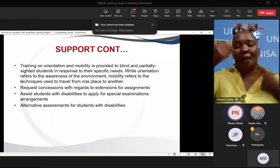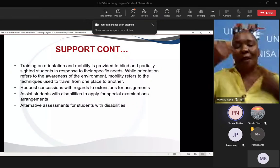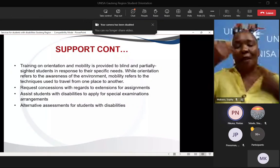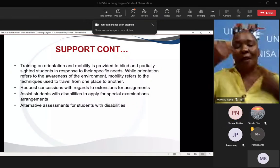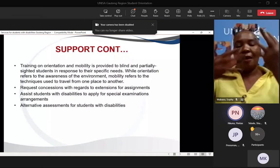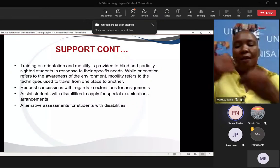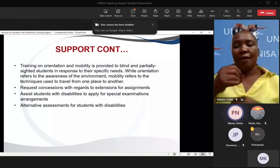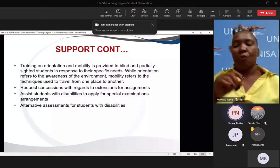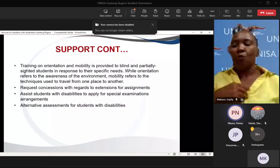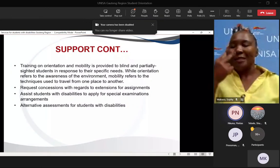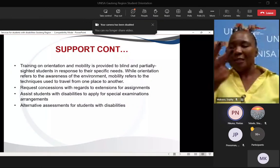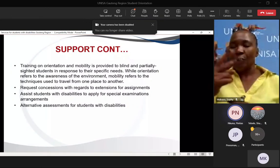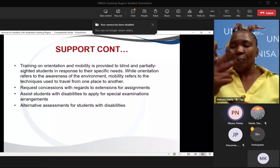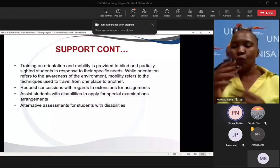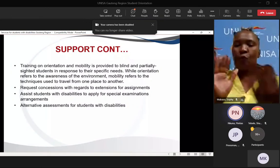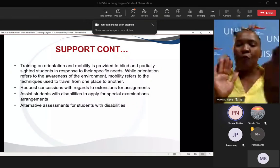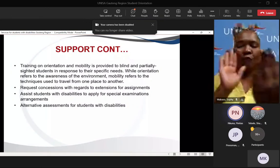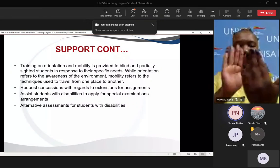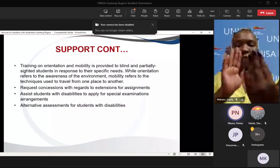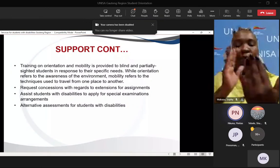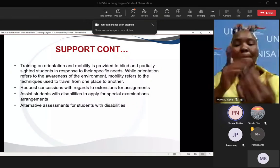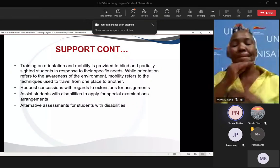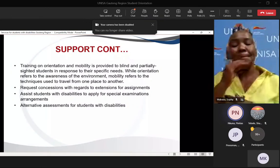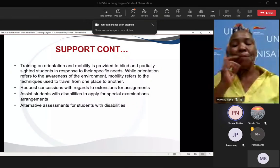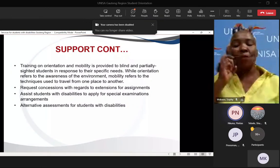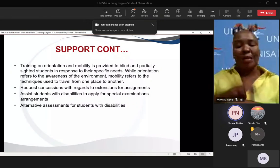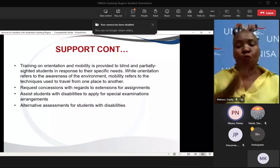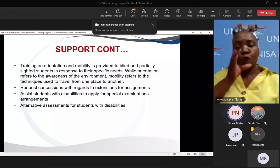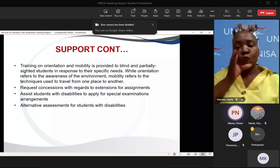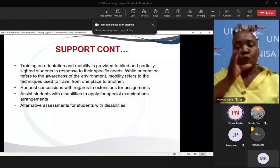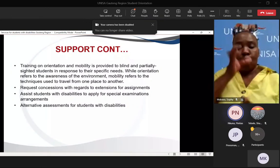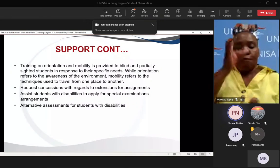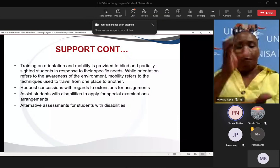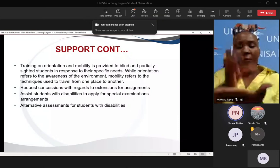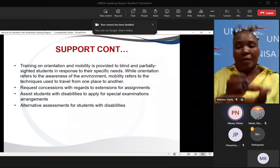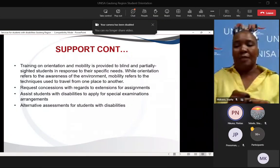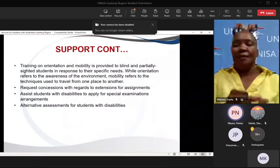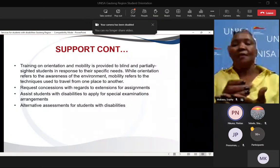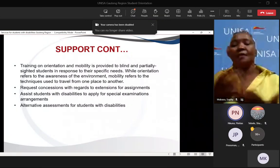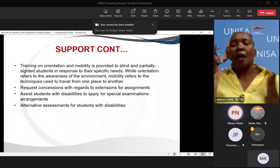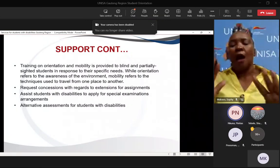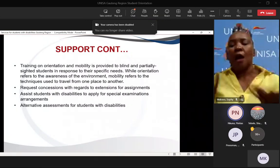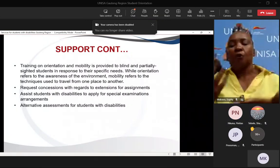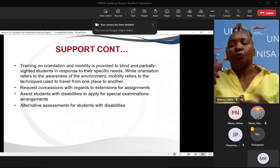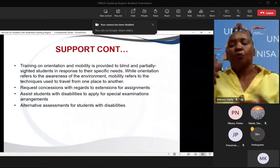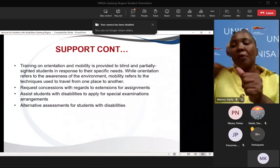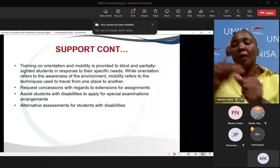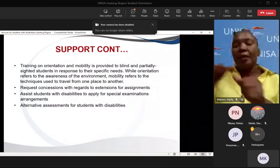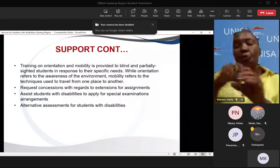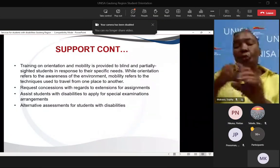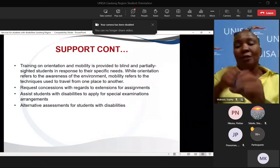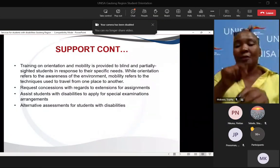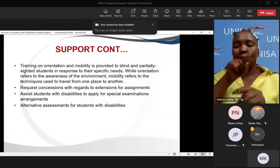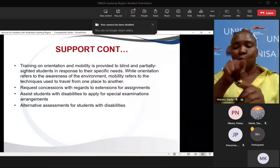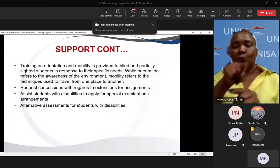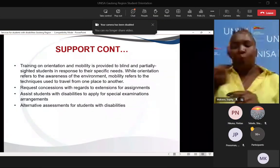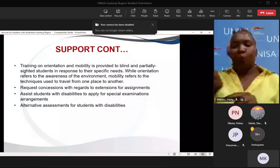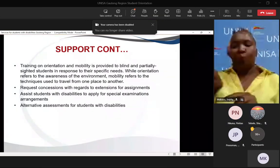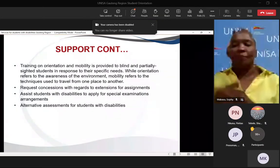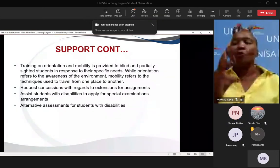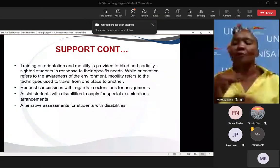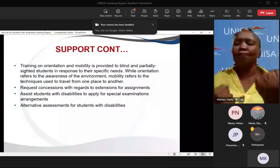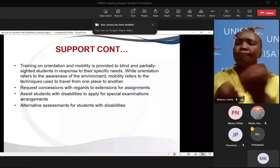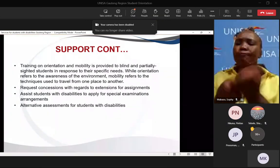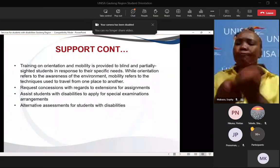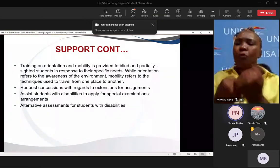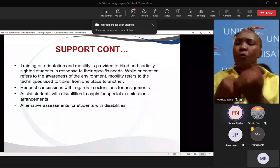then you need a confirmation and detailed motivation on how to best accommodate you and we also